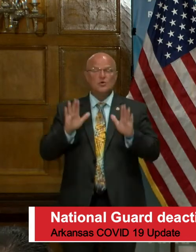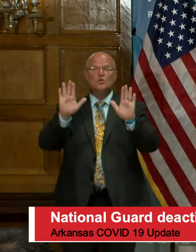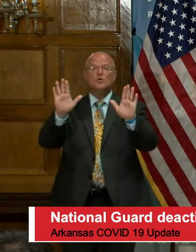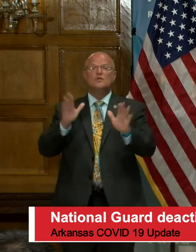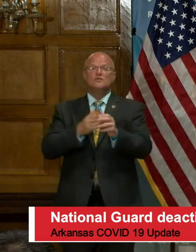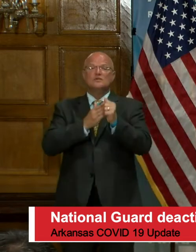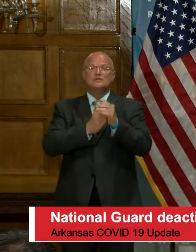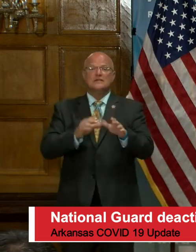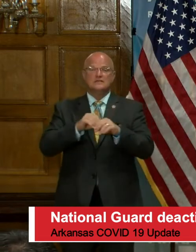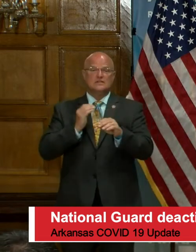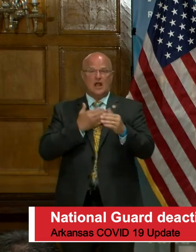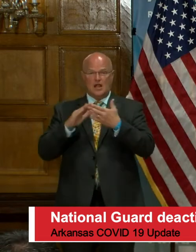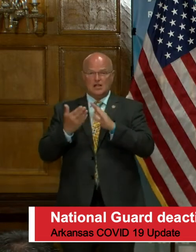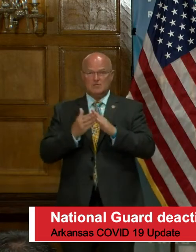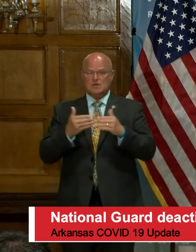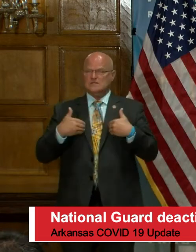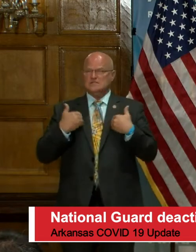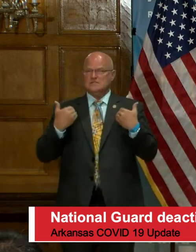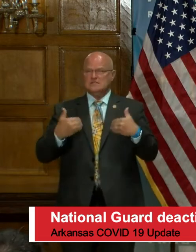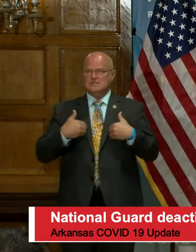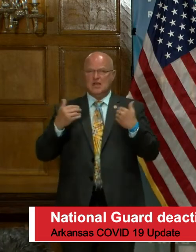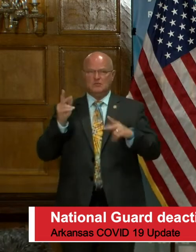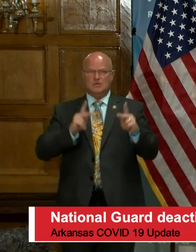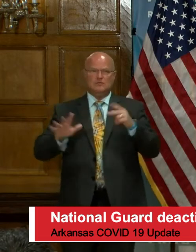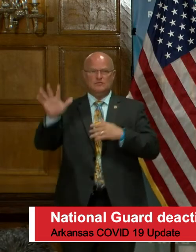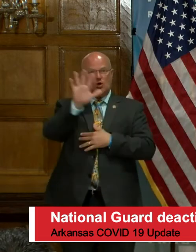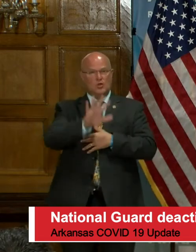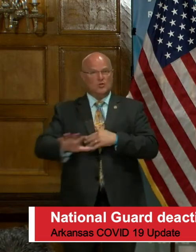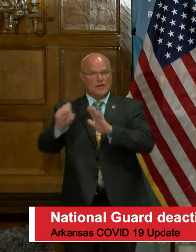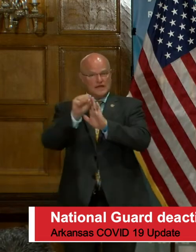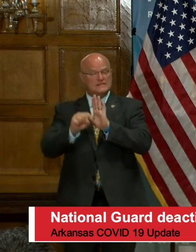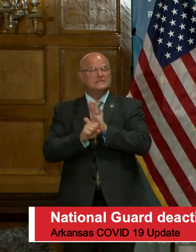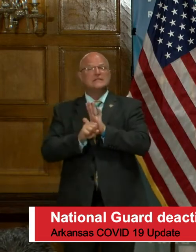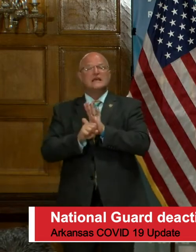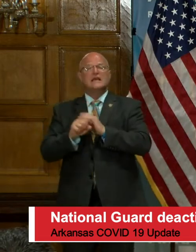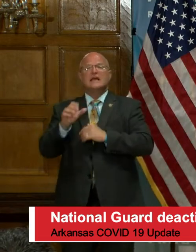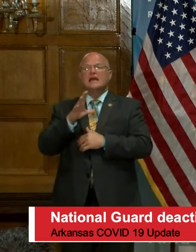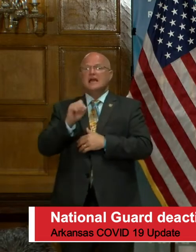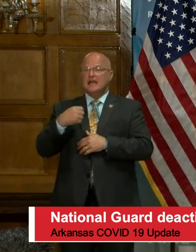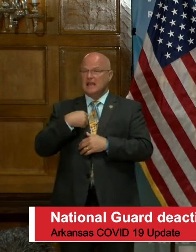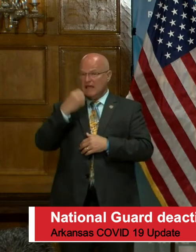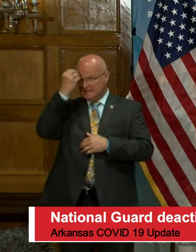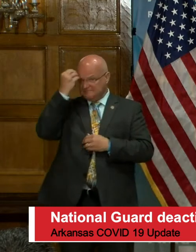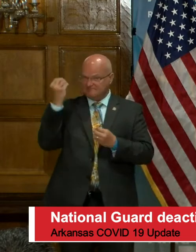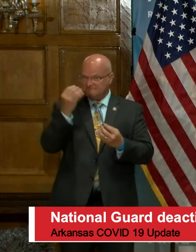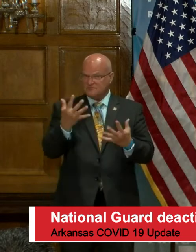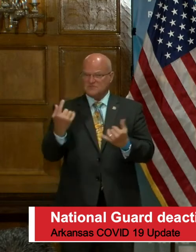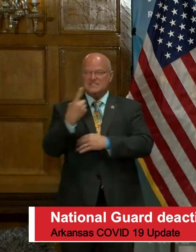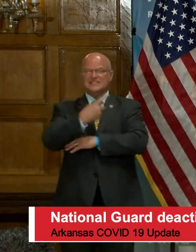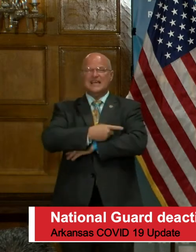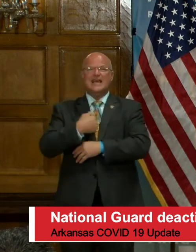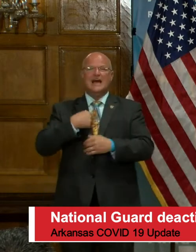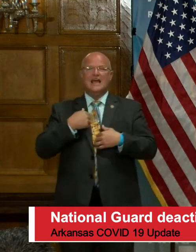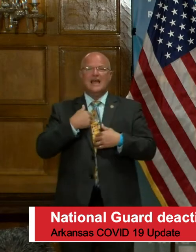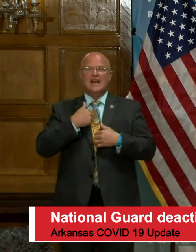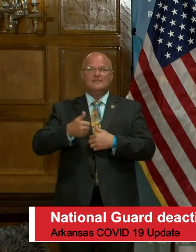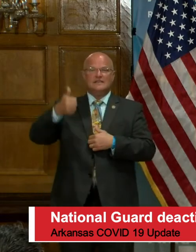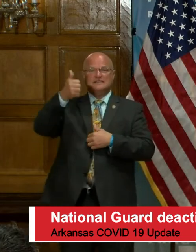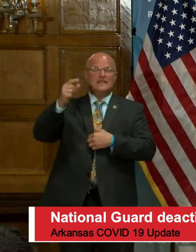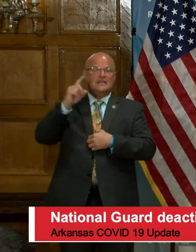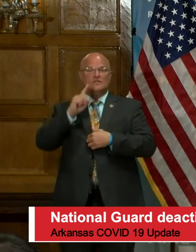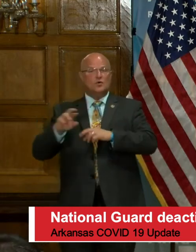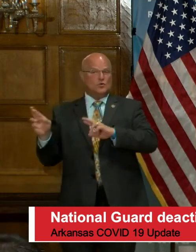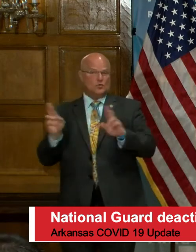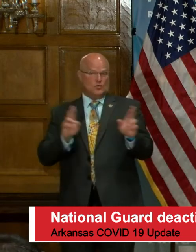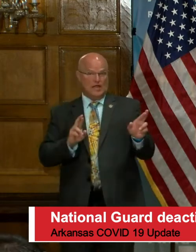in our community and young leaders across the state, and I told them that today I would have an executive order